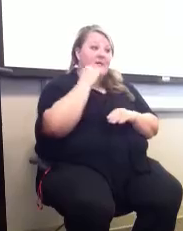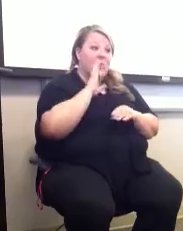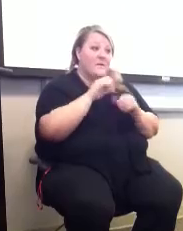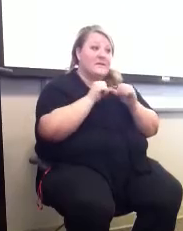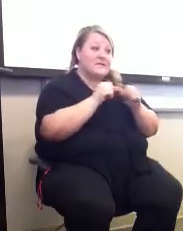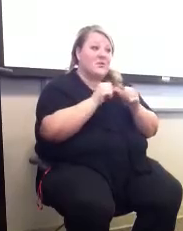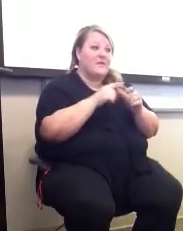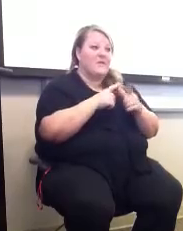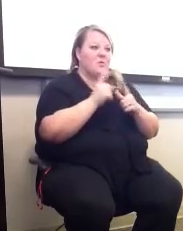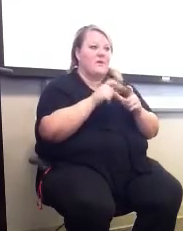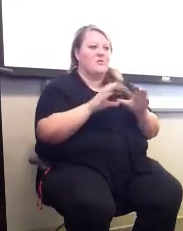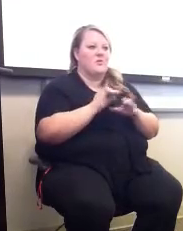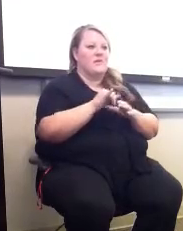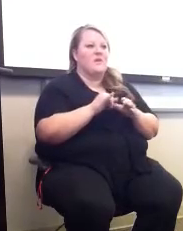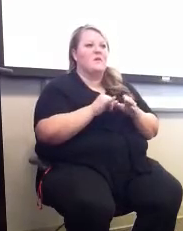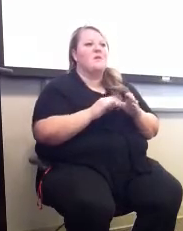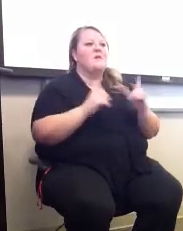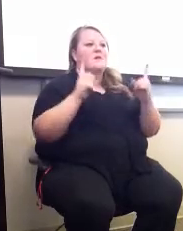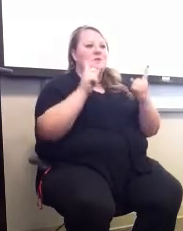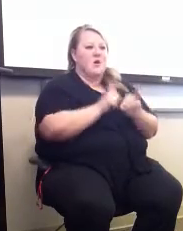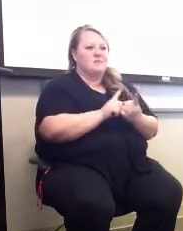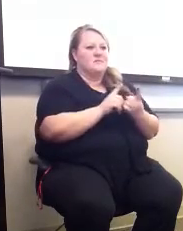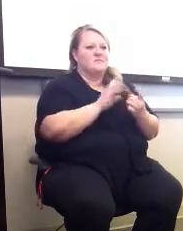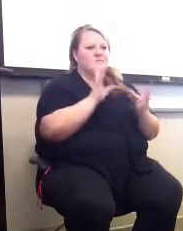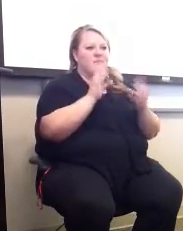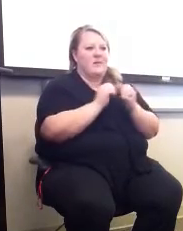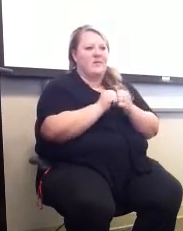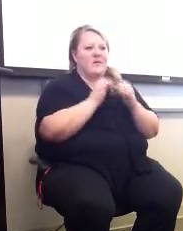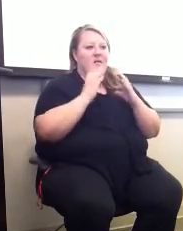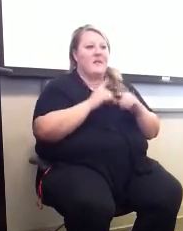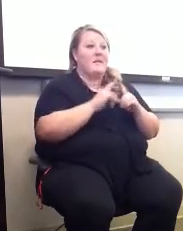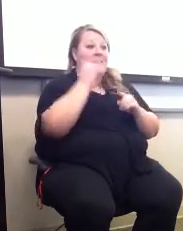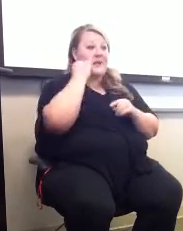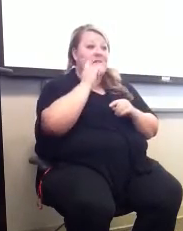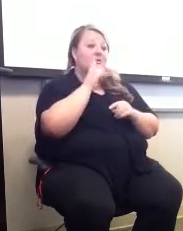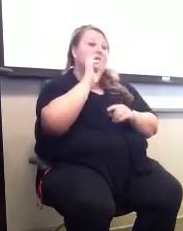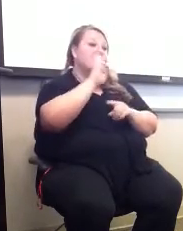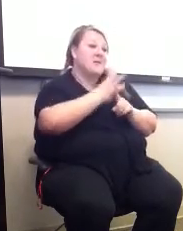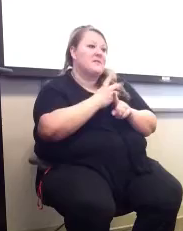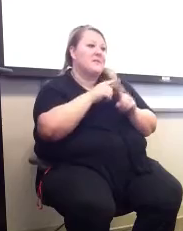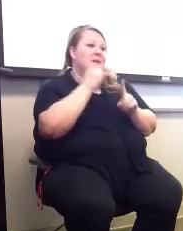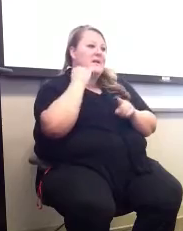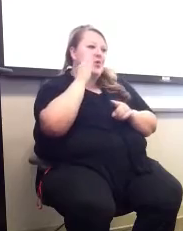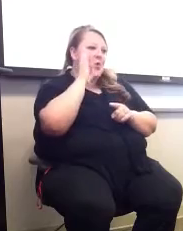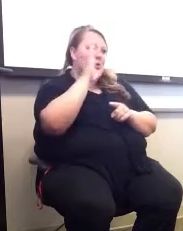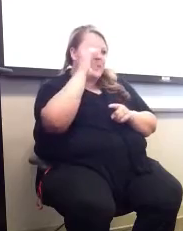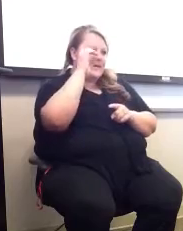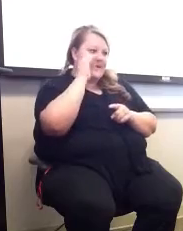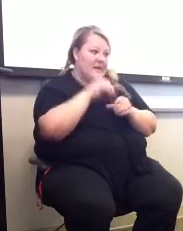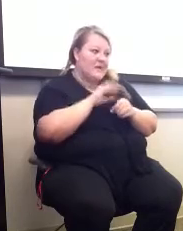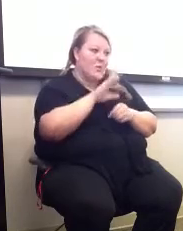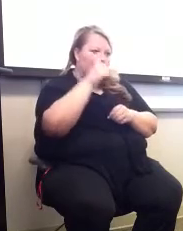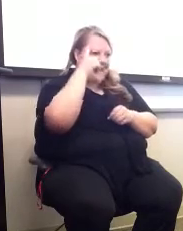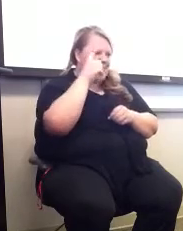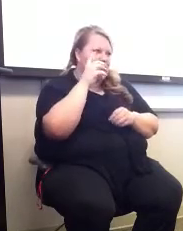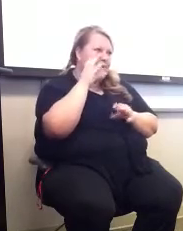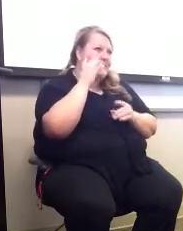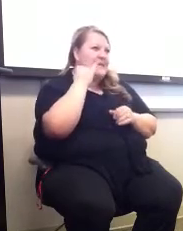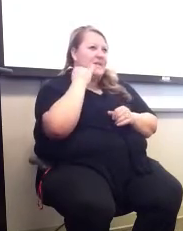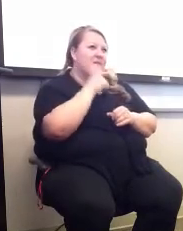you have to do a consultation. But the idea is for 6 months, so if in your mind you say, if I could give this person 6 months